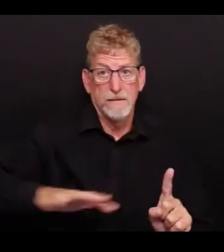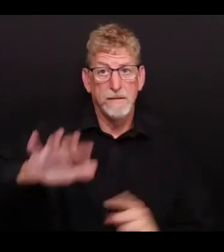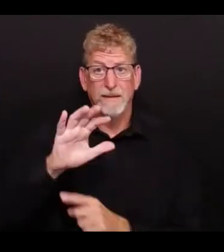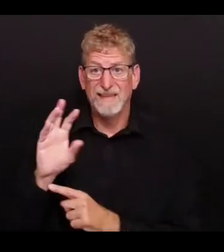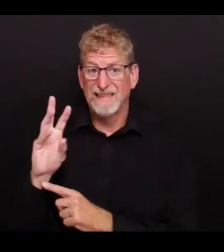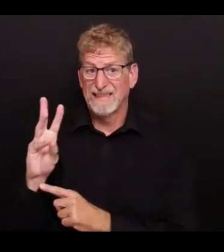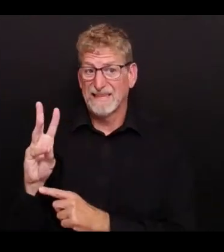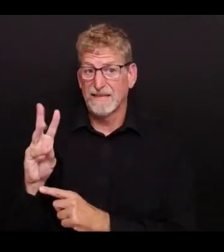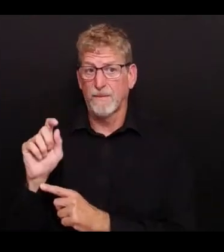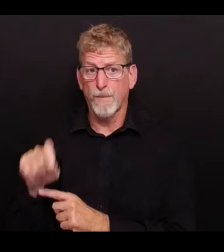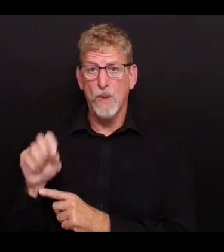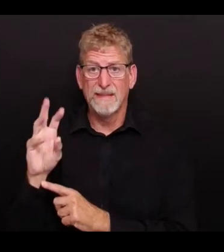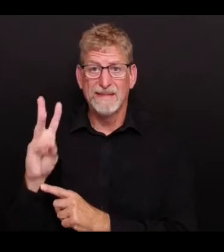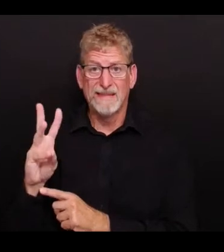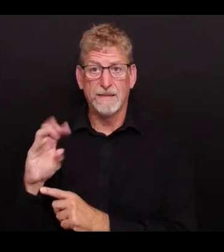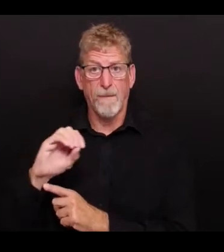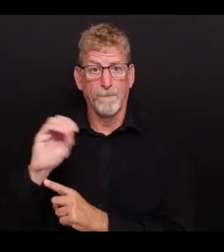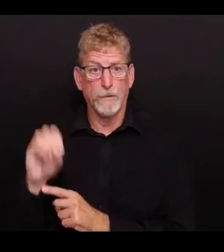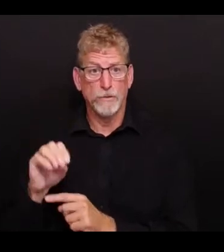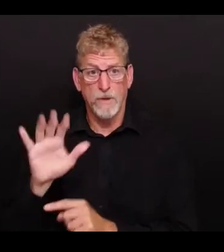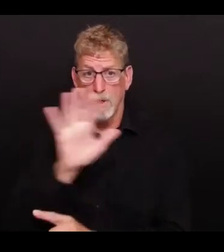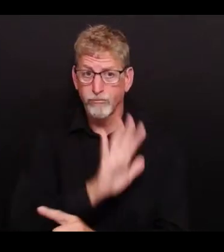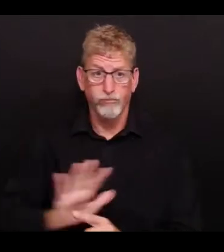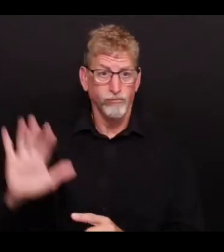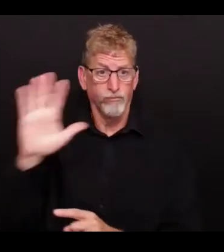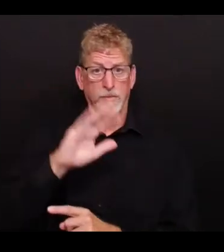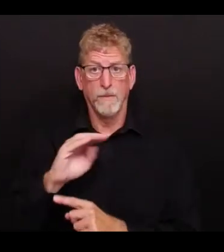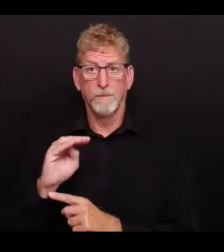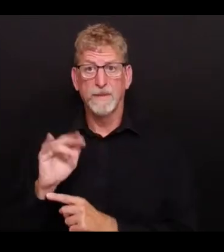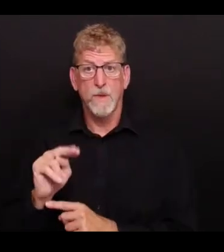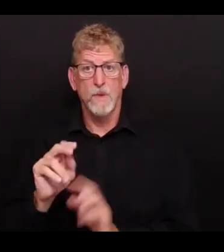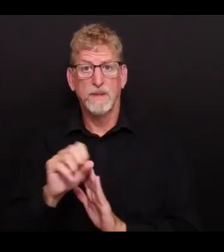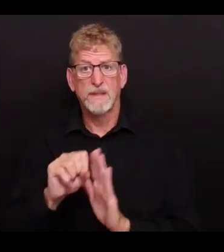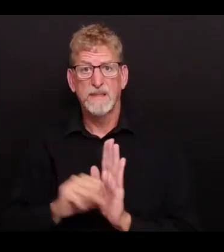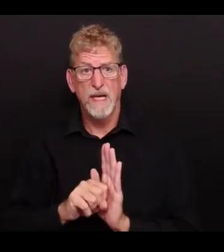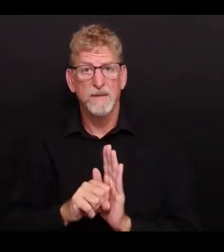regions above the 5% test positivity caution threshold.